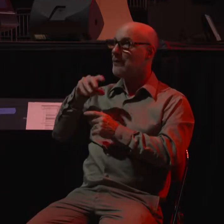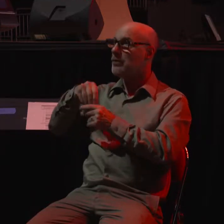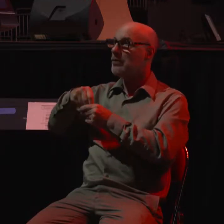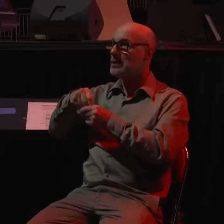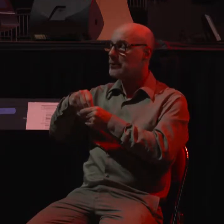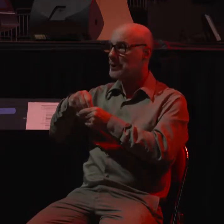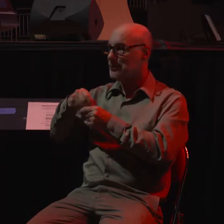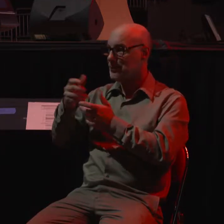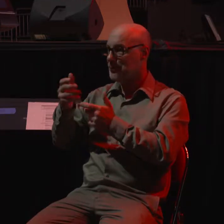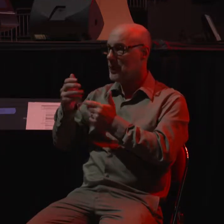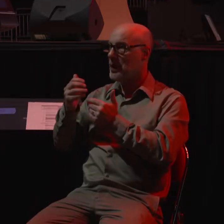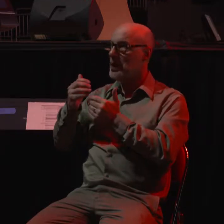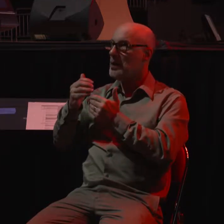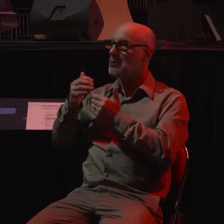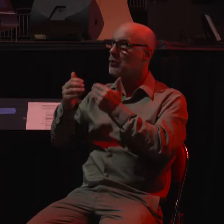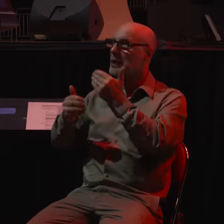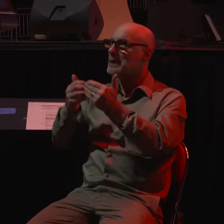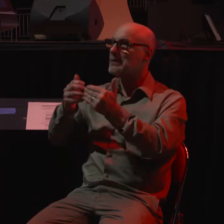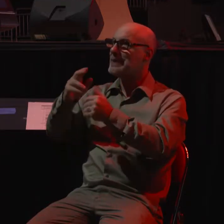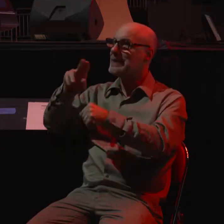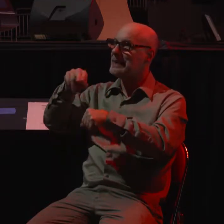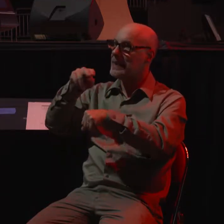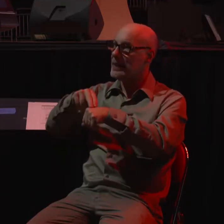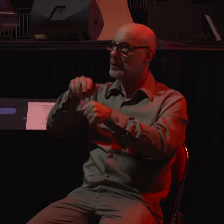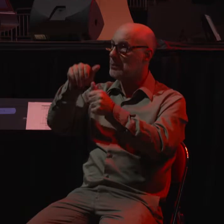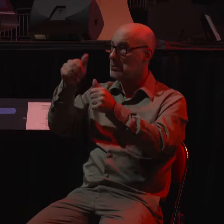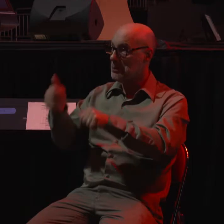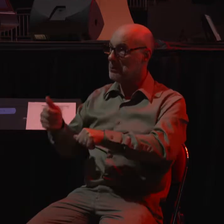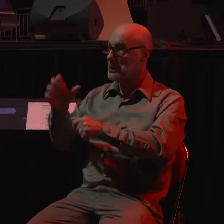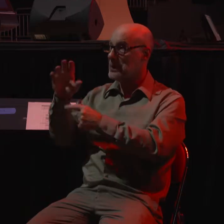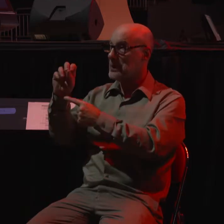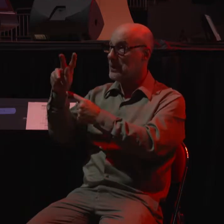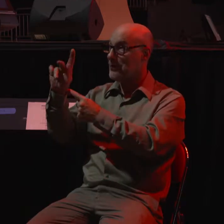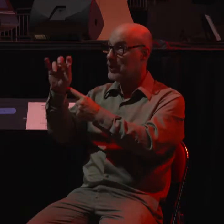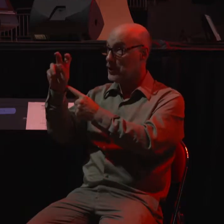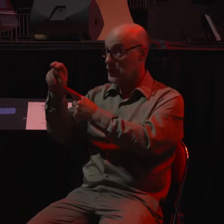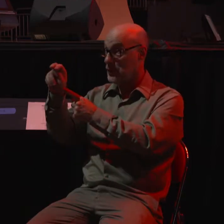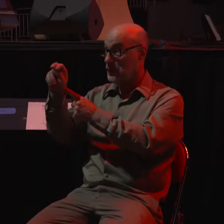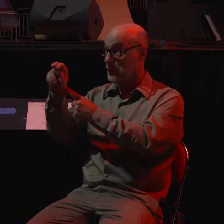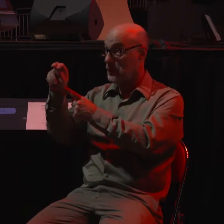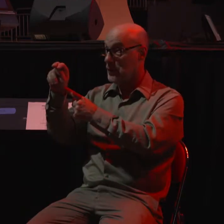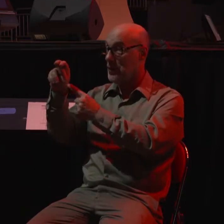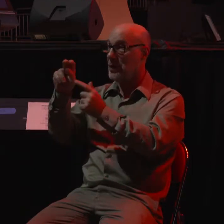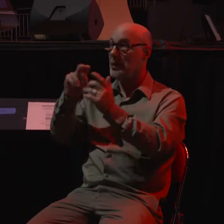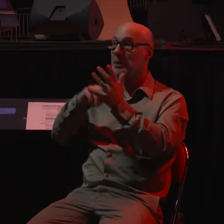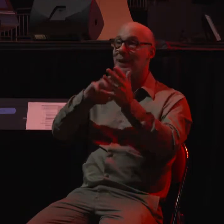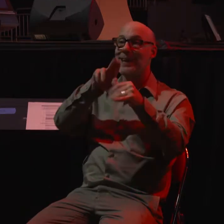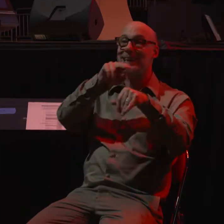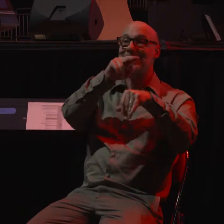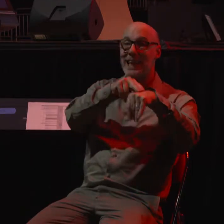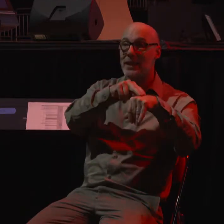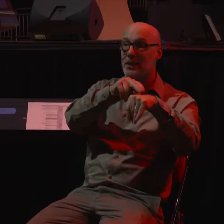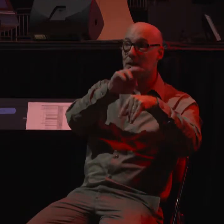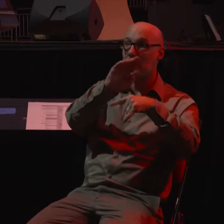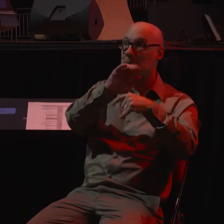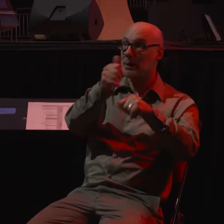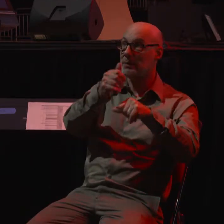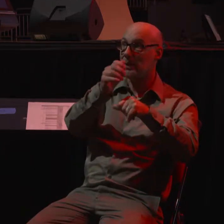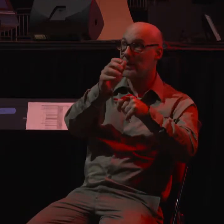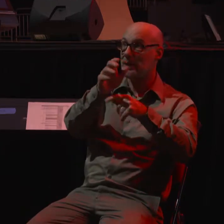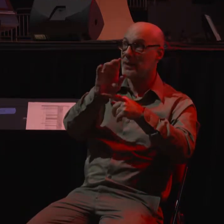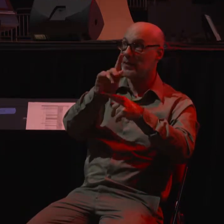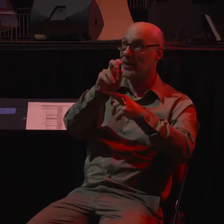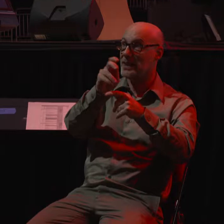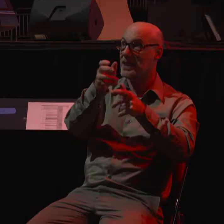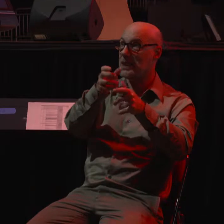Progressive National Baptist Convention, which was a split from the traditional National Baptist Convention